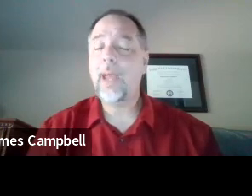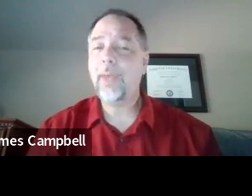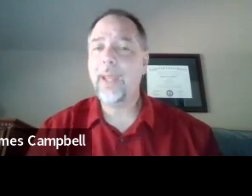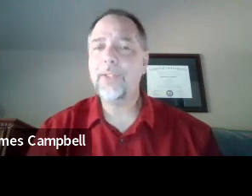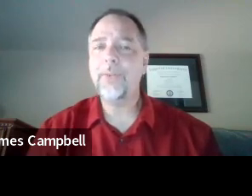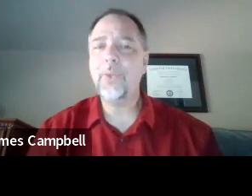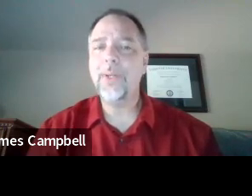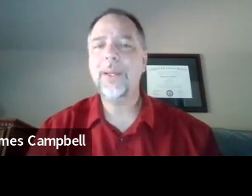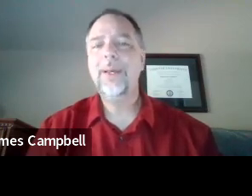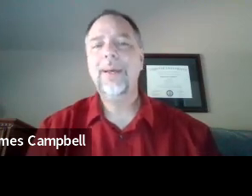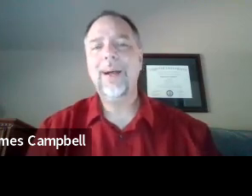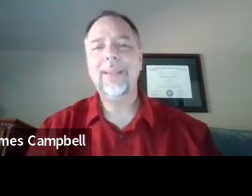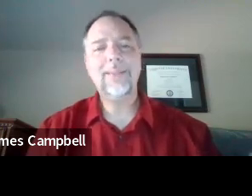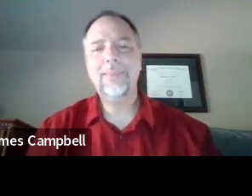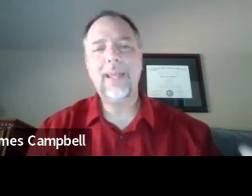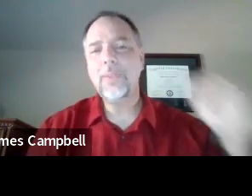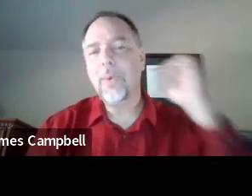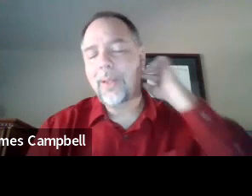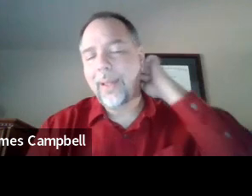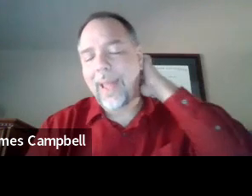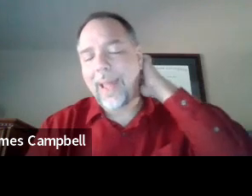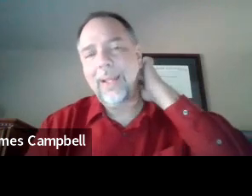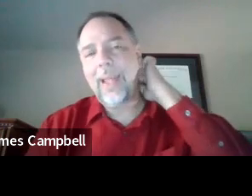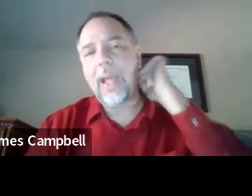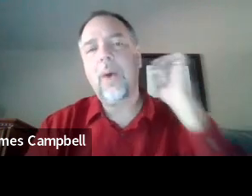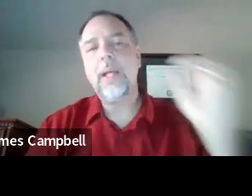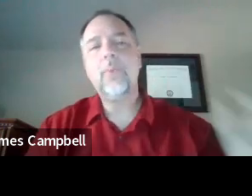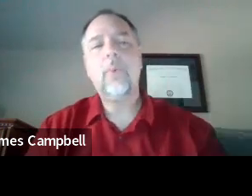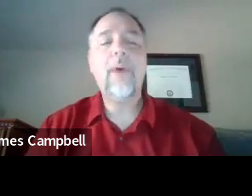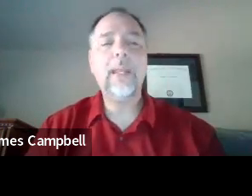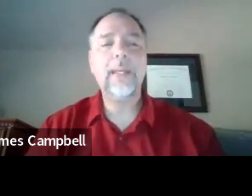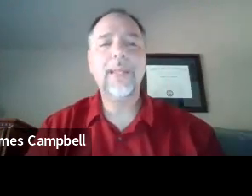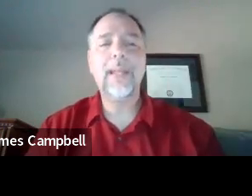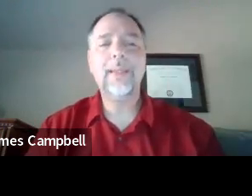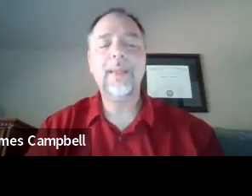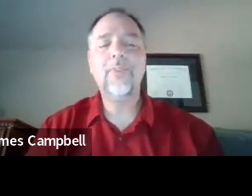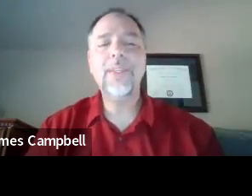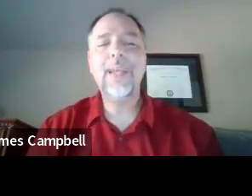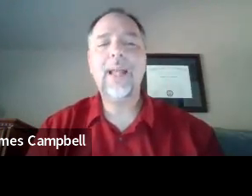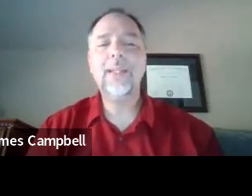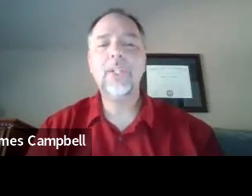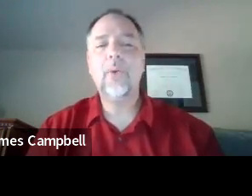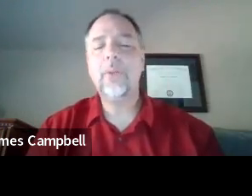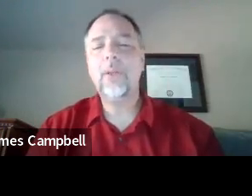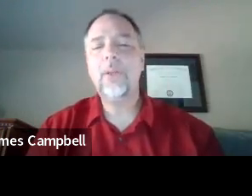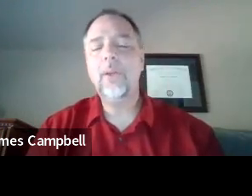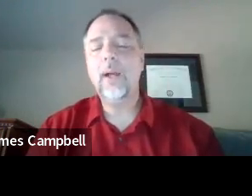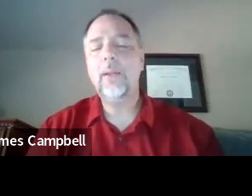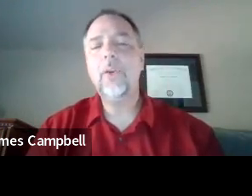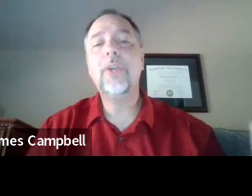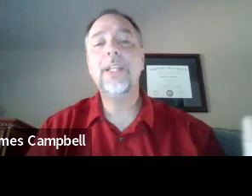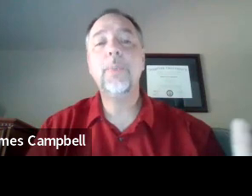don't have a cancer of choice. That doesn't work like that. Likewise, what we're finding is that the physiology or